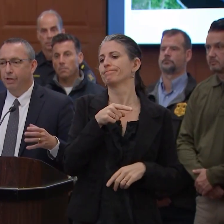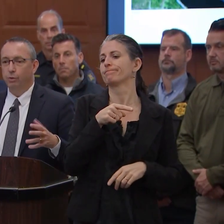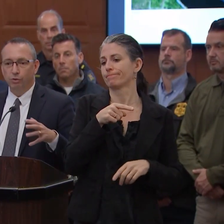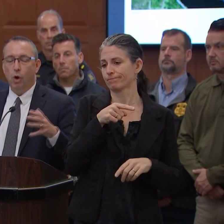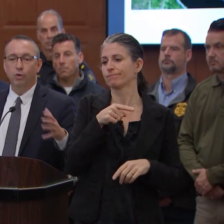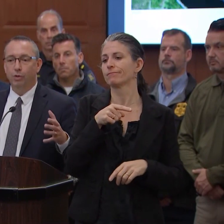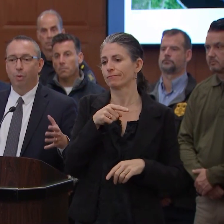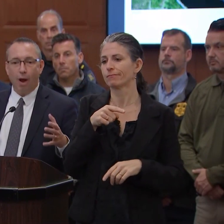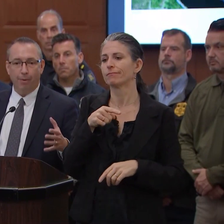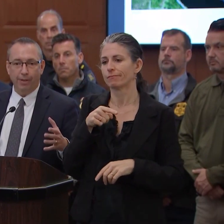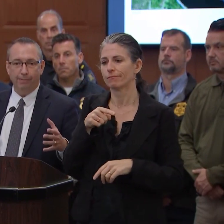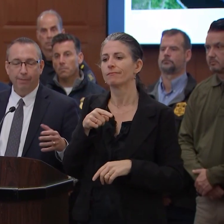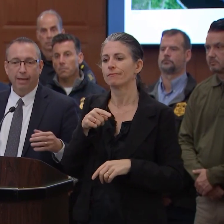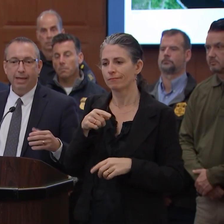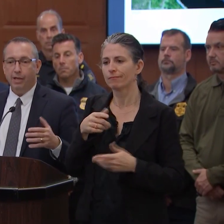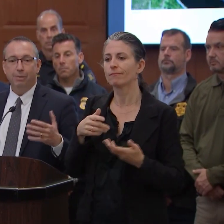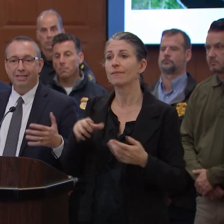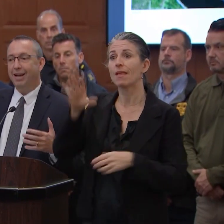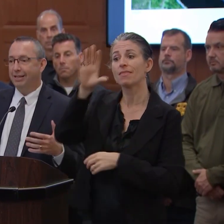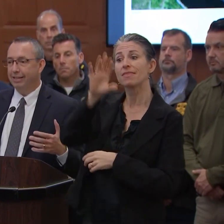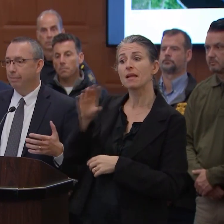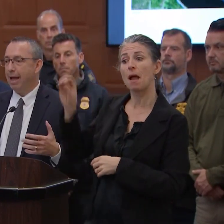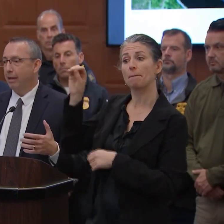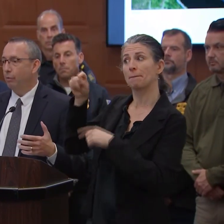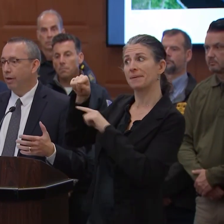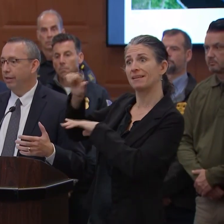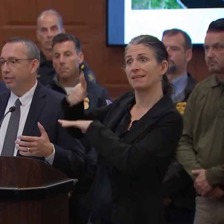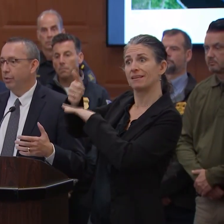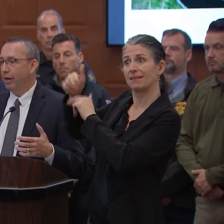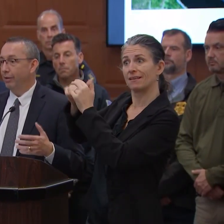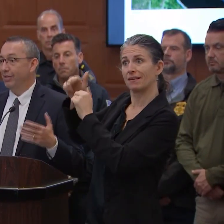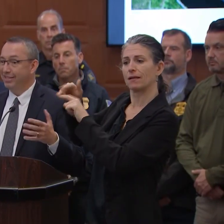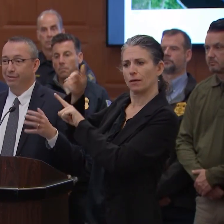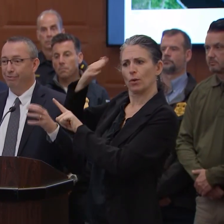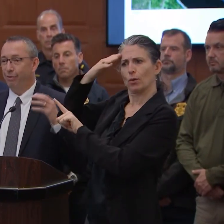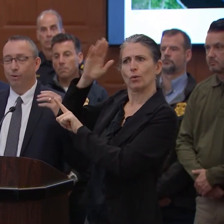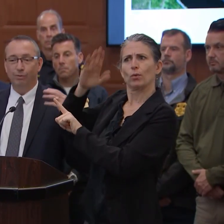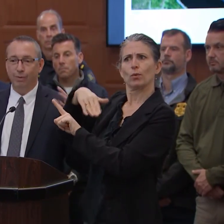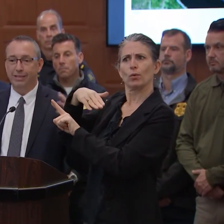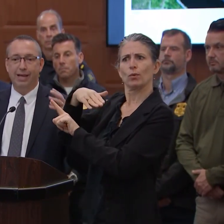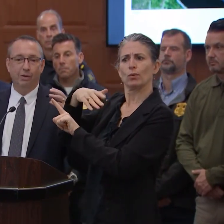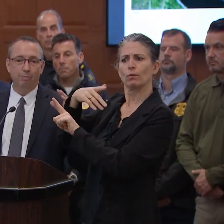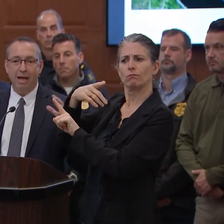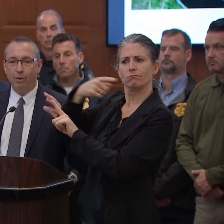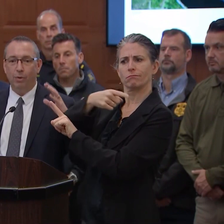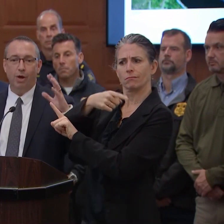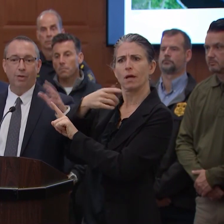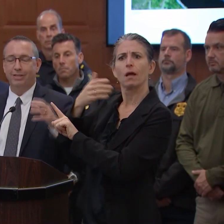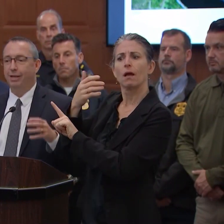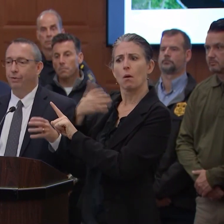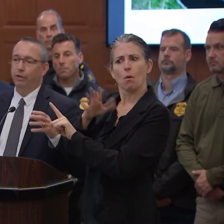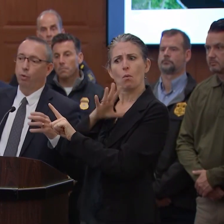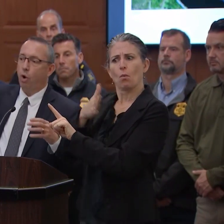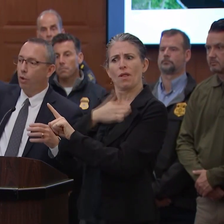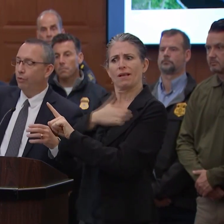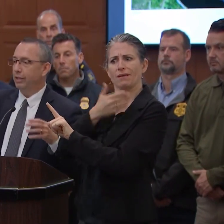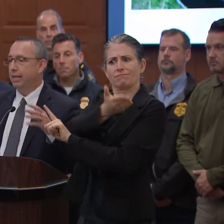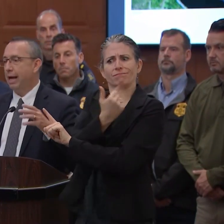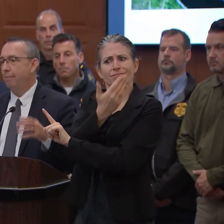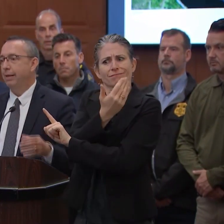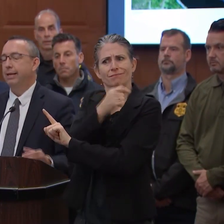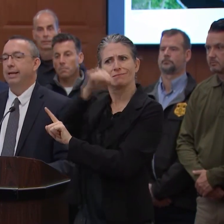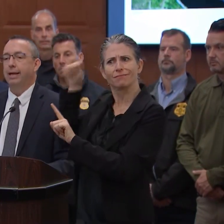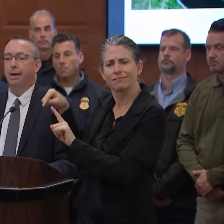this individual knows the property. He could be tucked in the back of one of these trailers because they're full of recycled metal and all this stuff. You could crawl